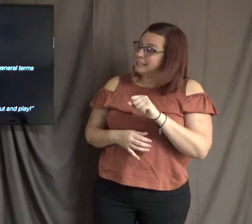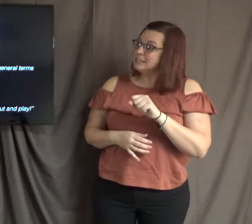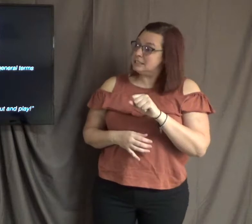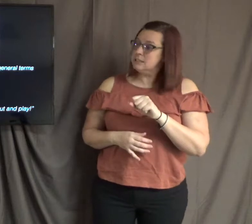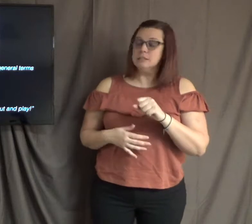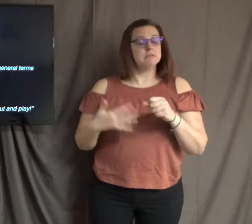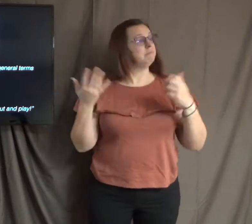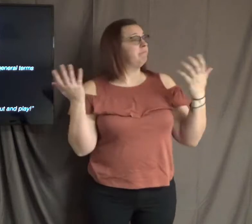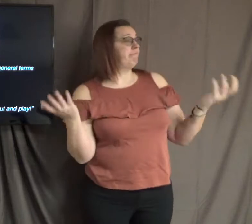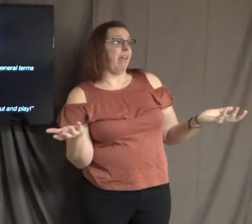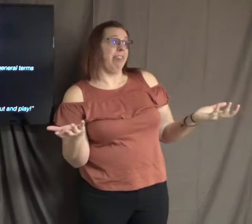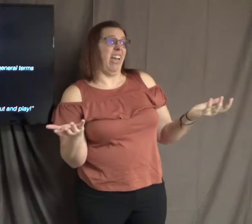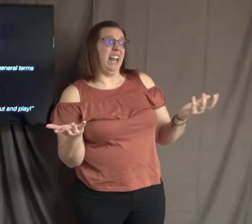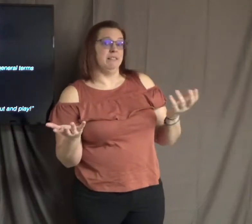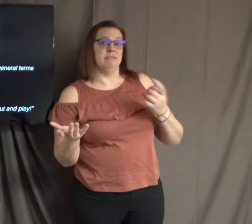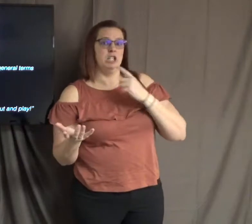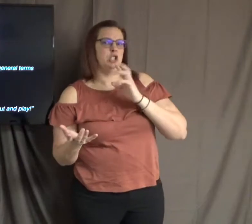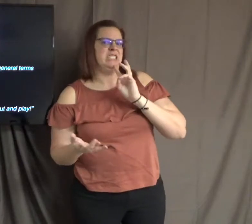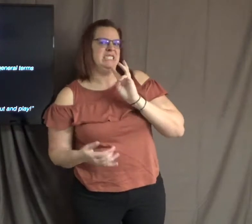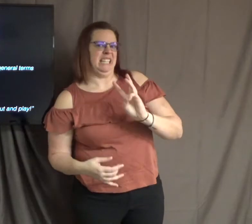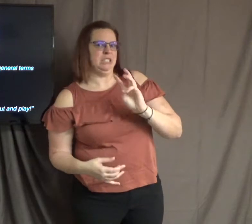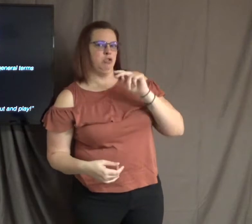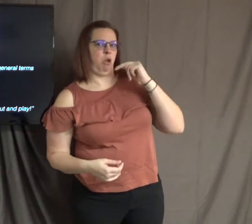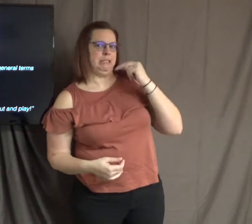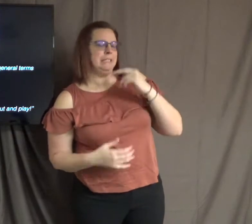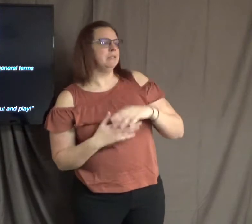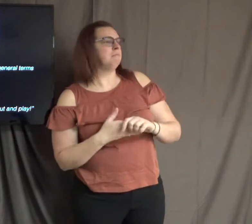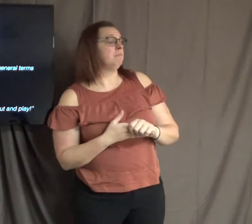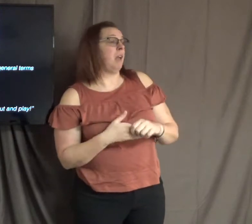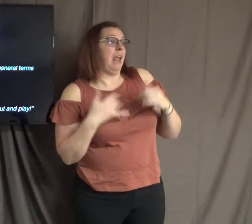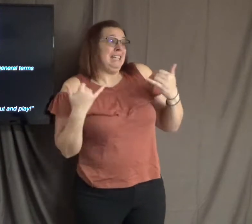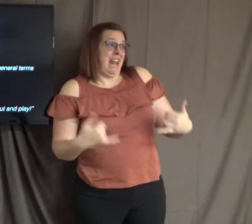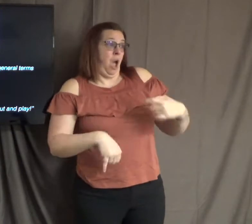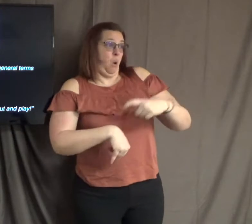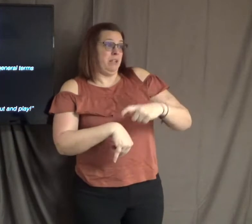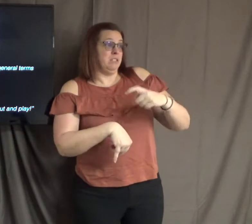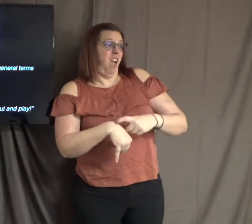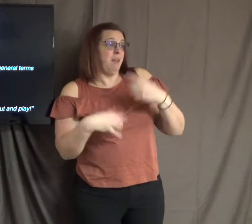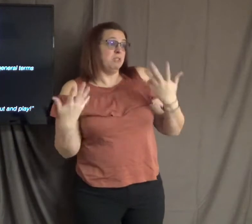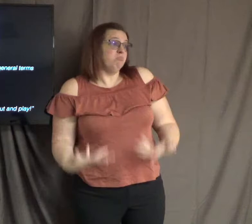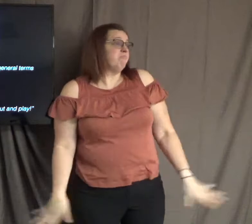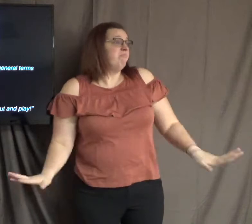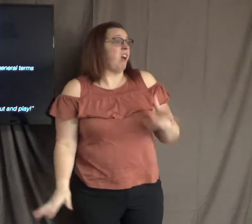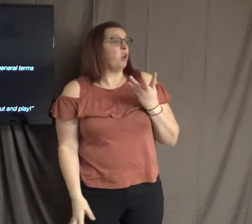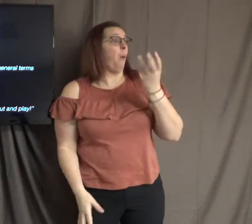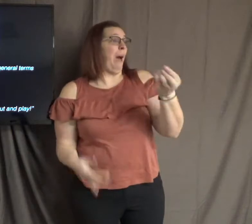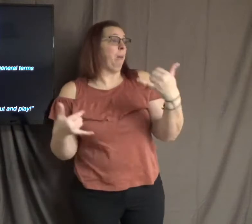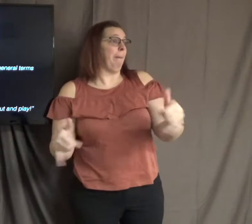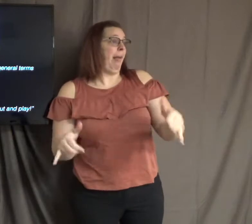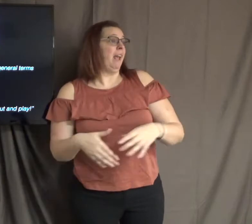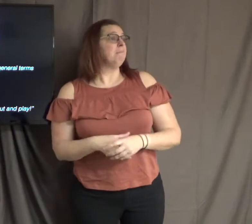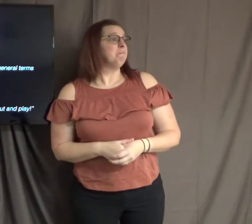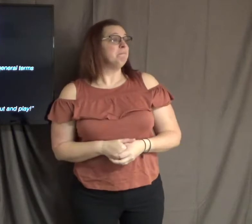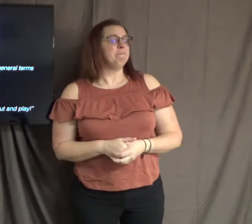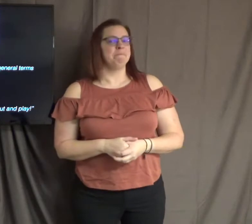"Well then," said the 6-year-old, "now it's time to go out and play."